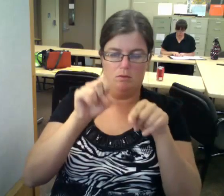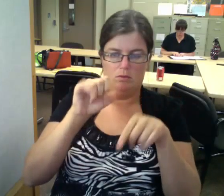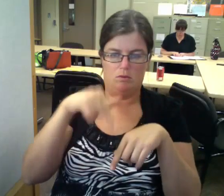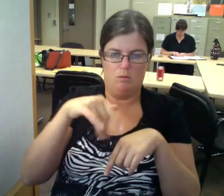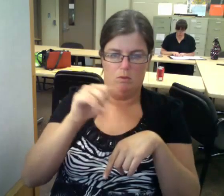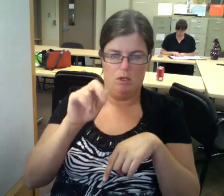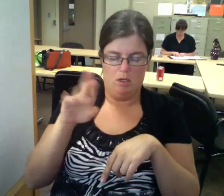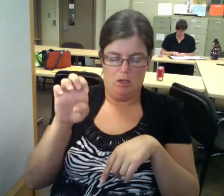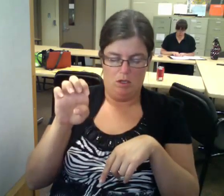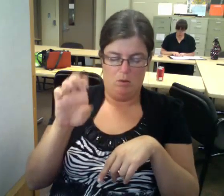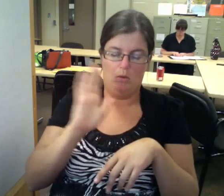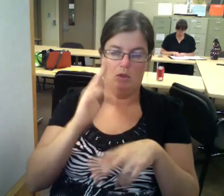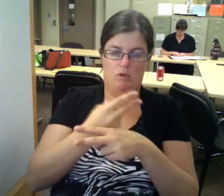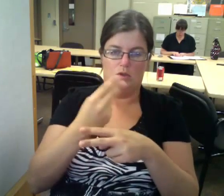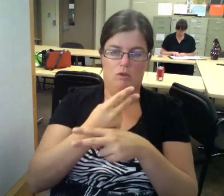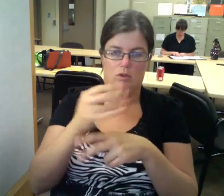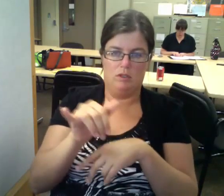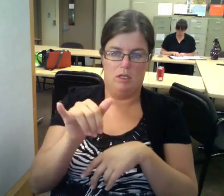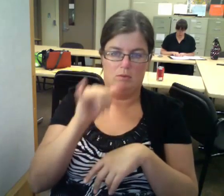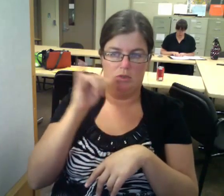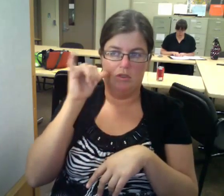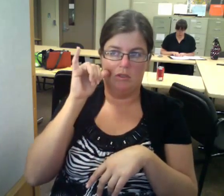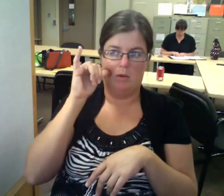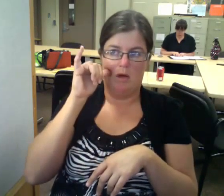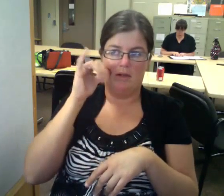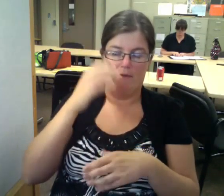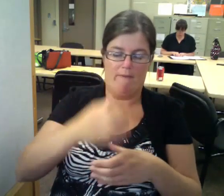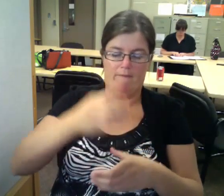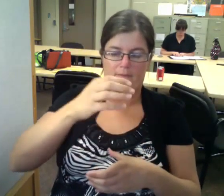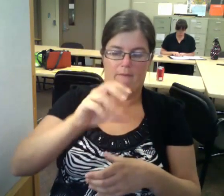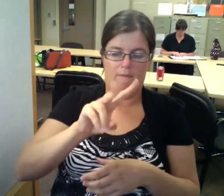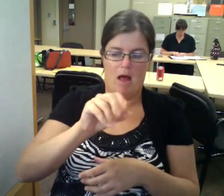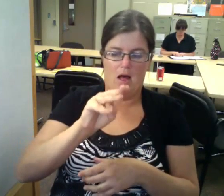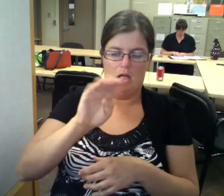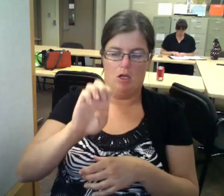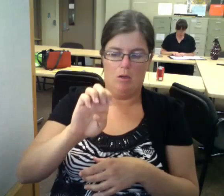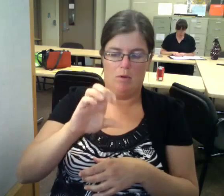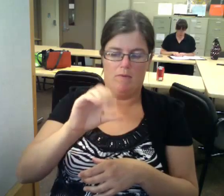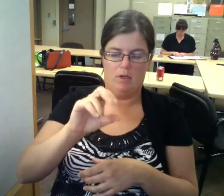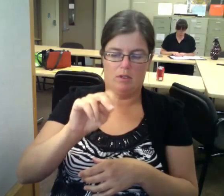find the volume of a container and how to measure the area of a triangle.